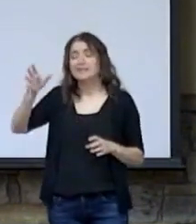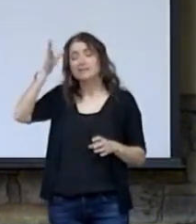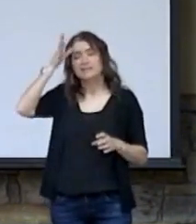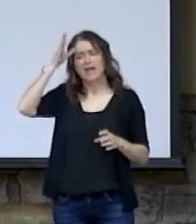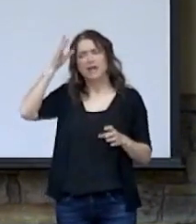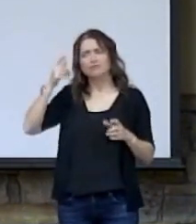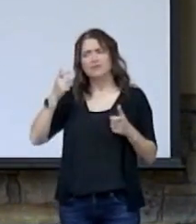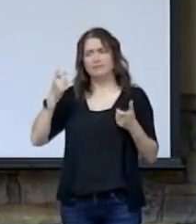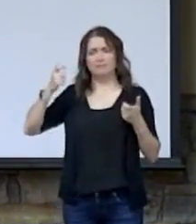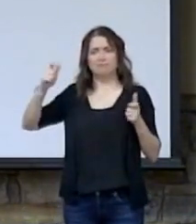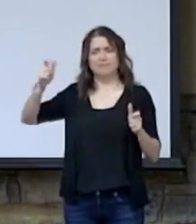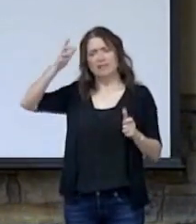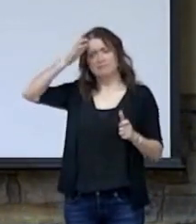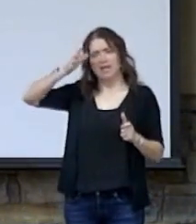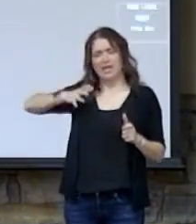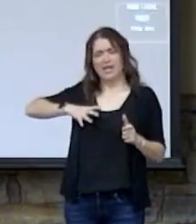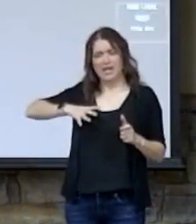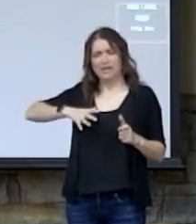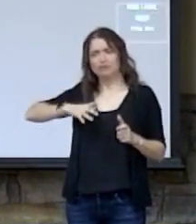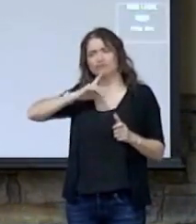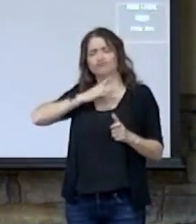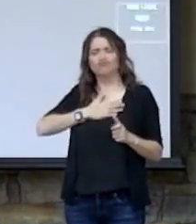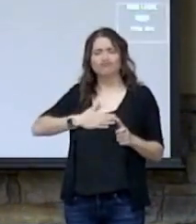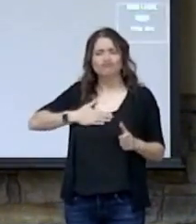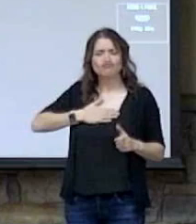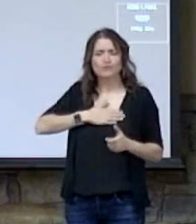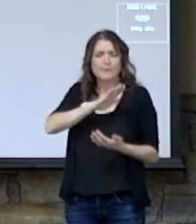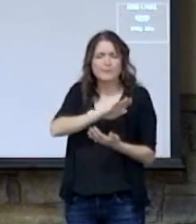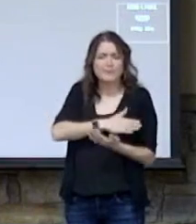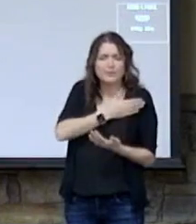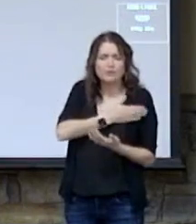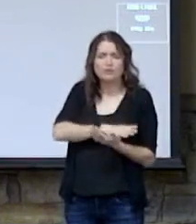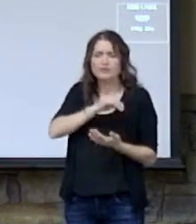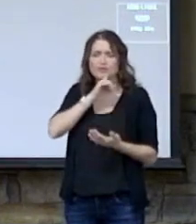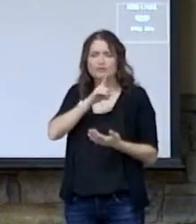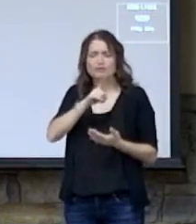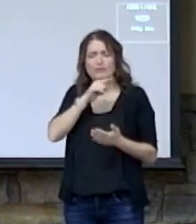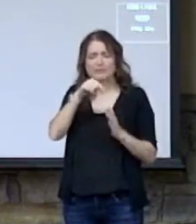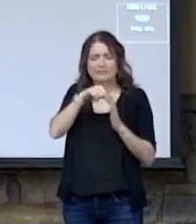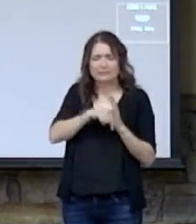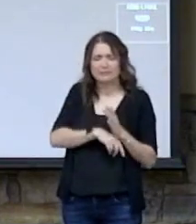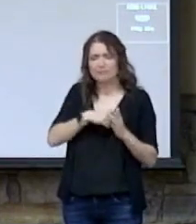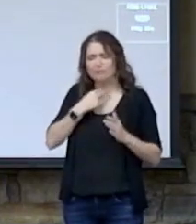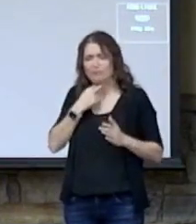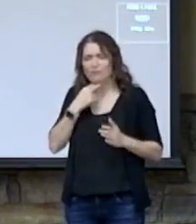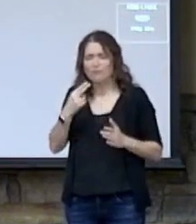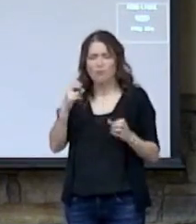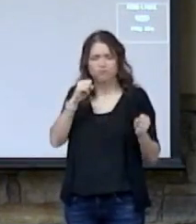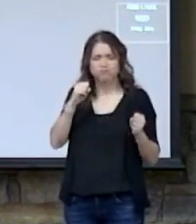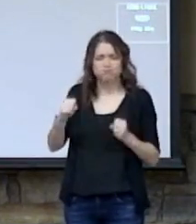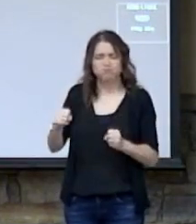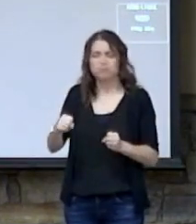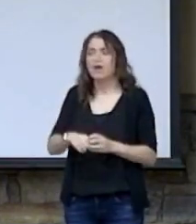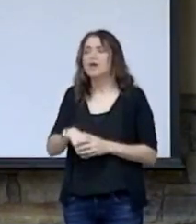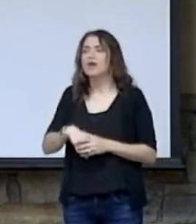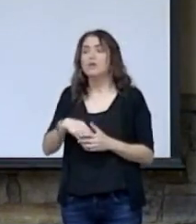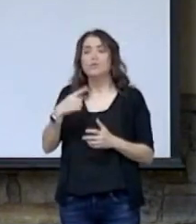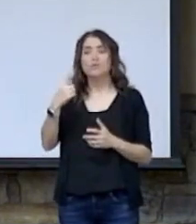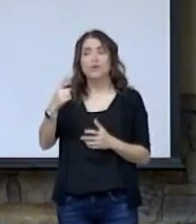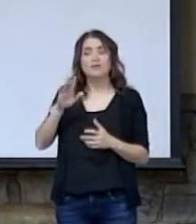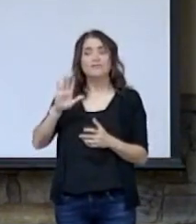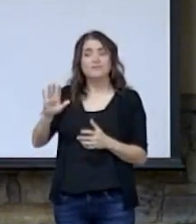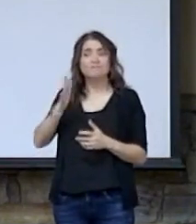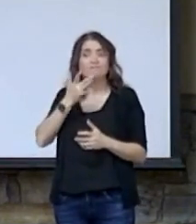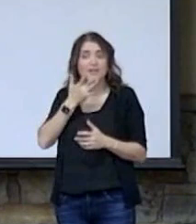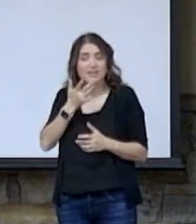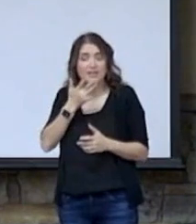man that had a fondness for music. He had this deep, booming voice. And one of Johnson's favorite